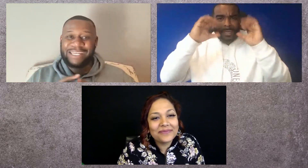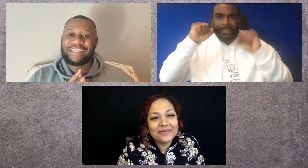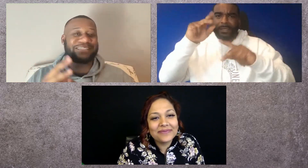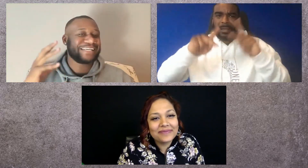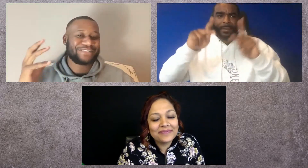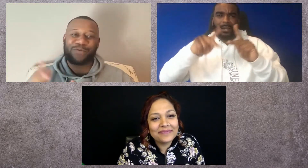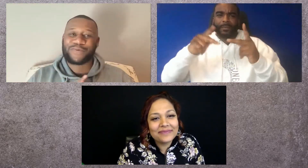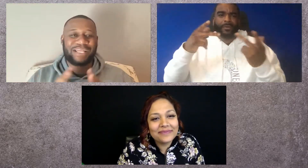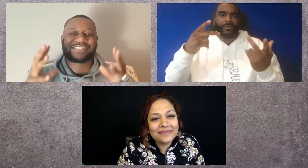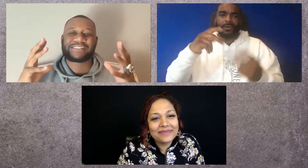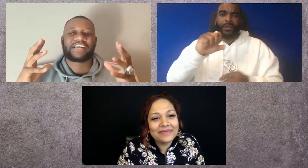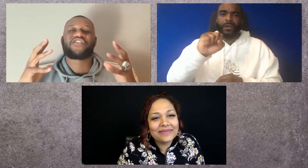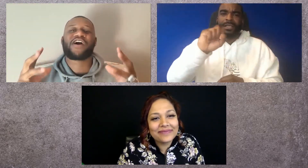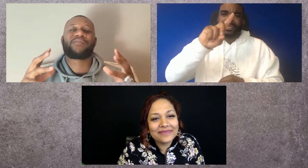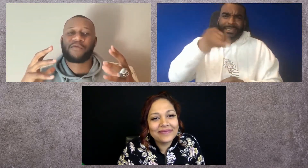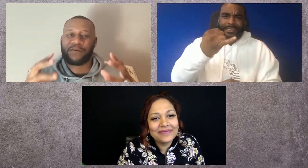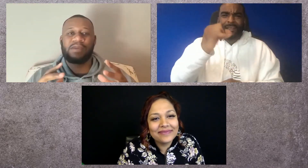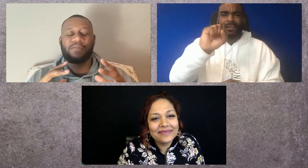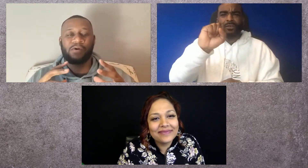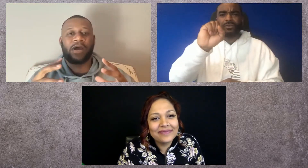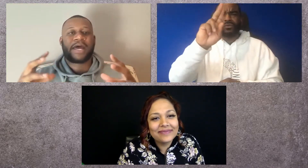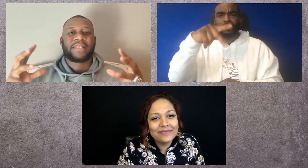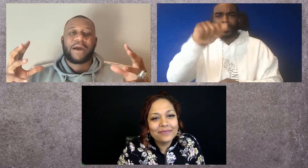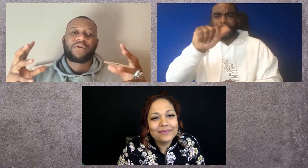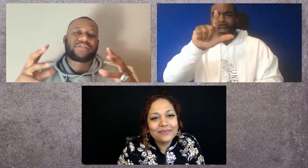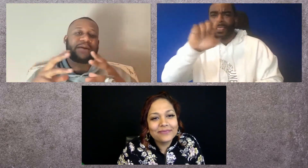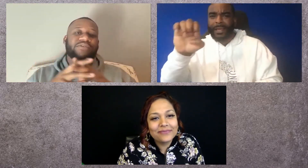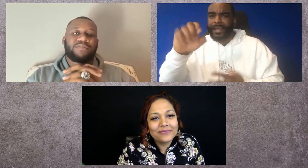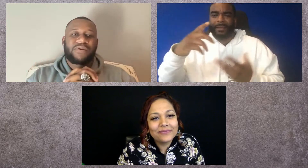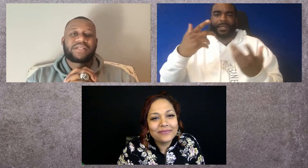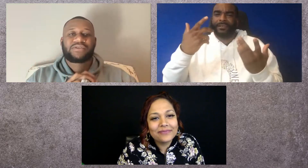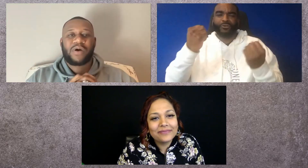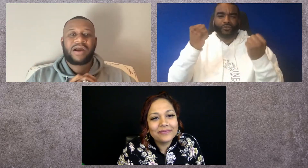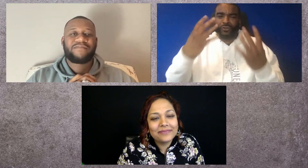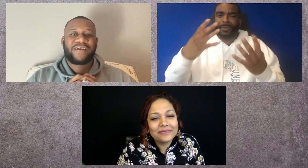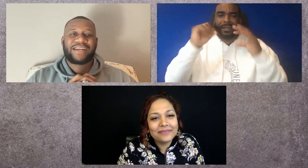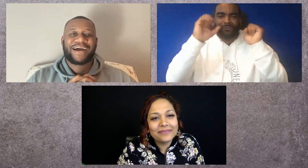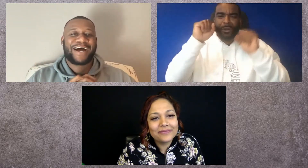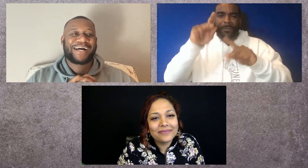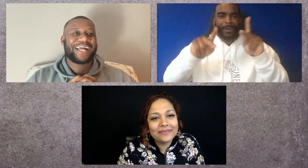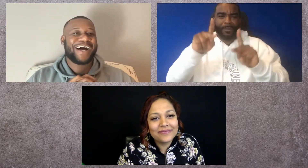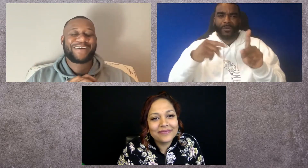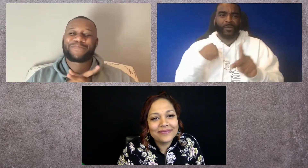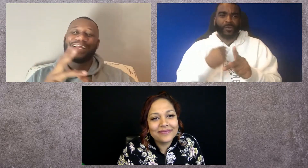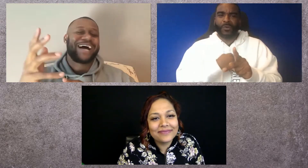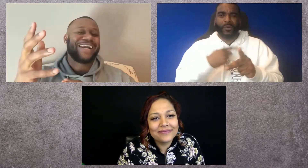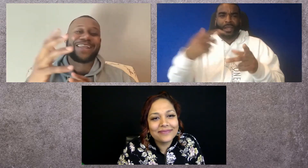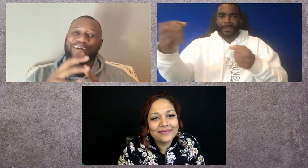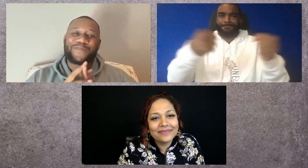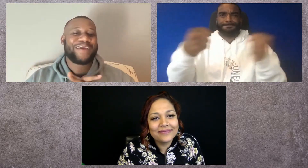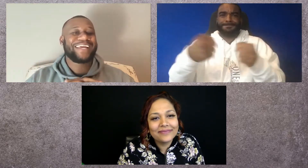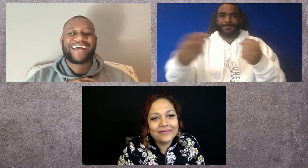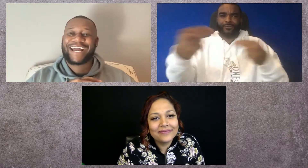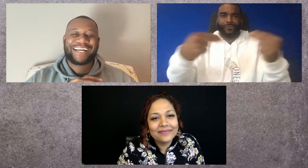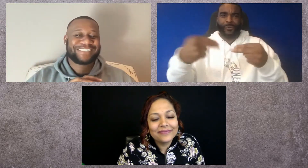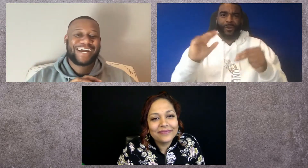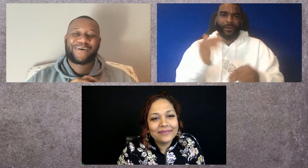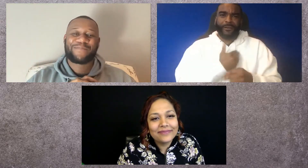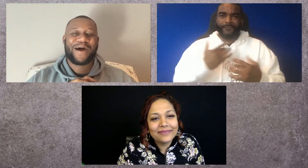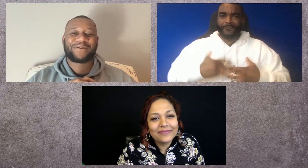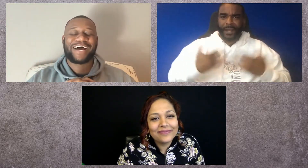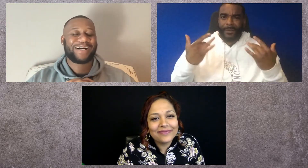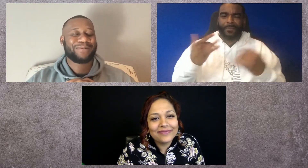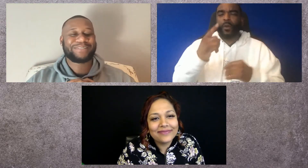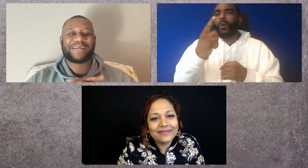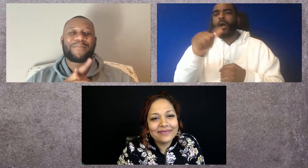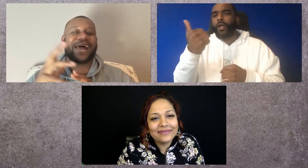Super Lee, DJ Super Lee, just incredible people that we was able to bring to our event. Another comedian, I gotta shout